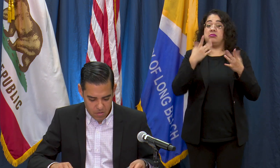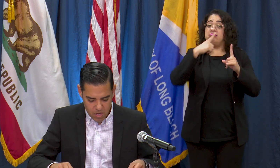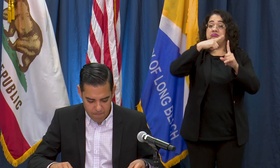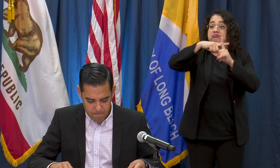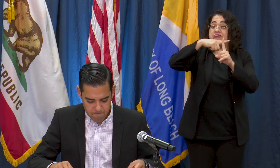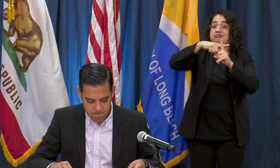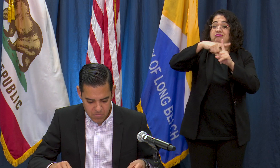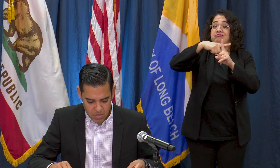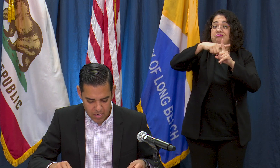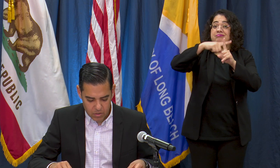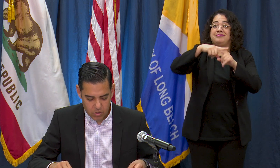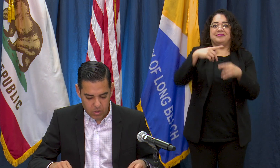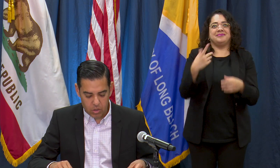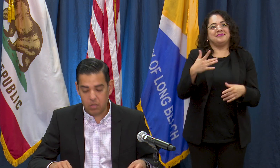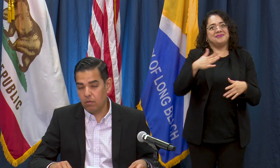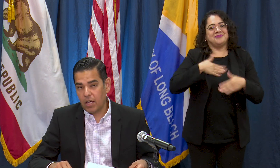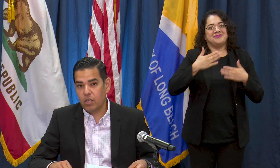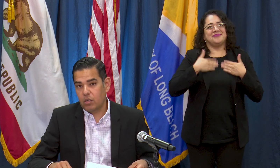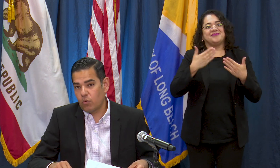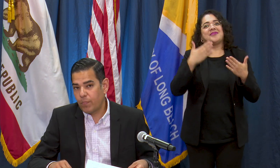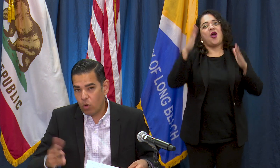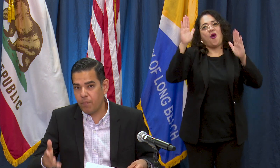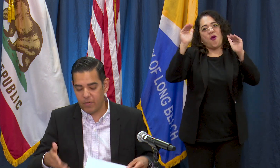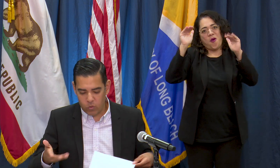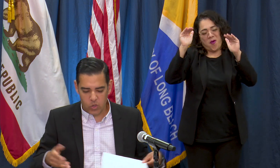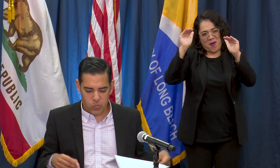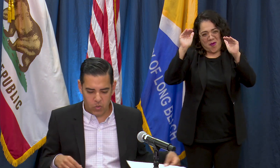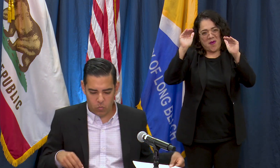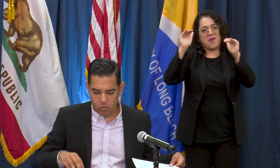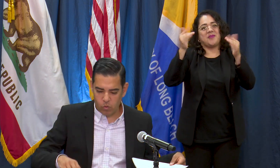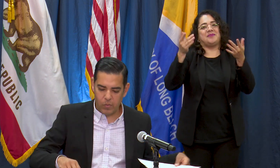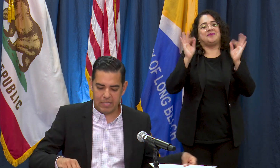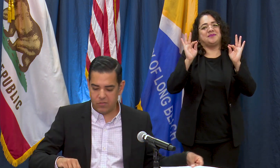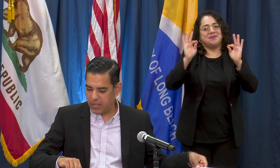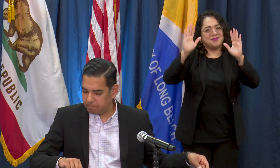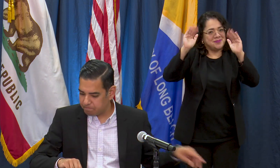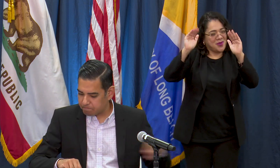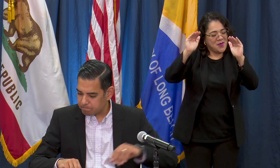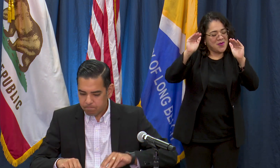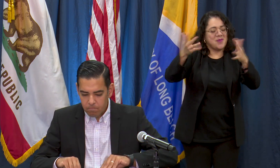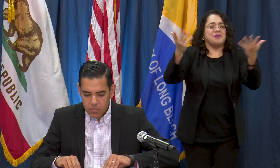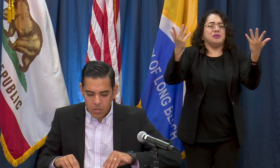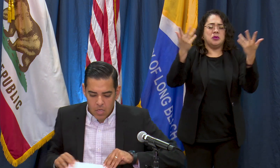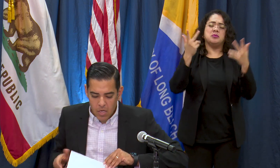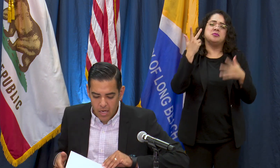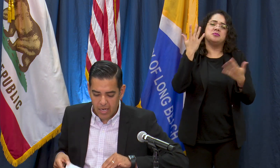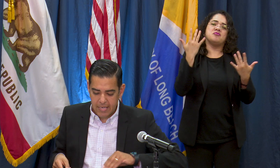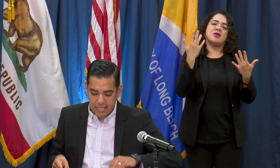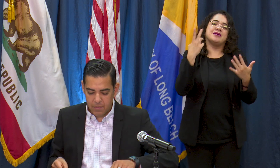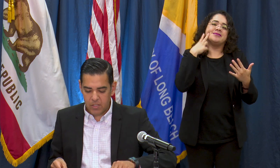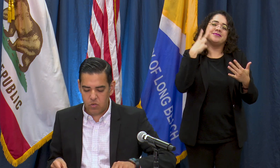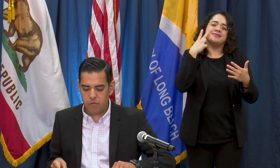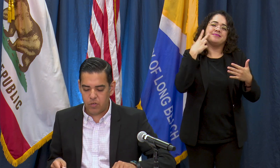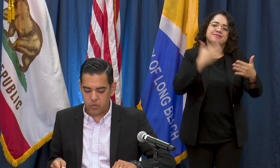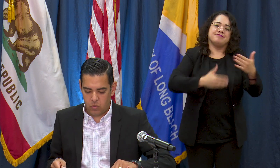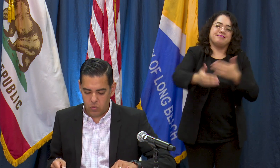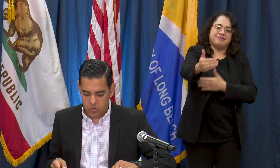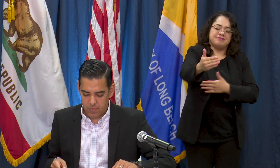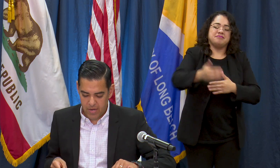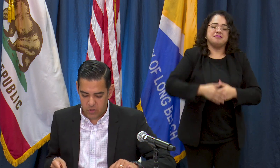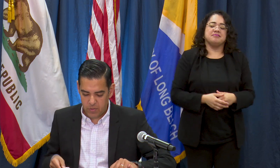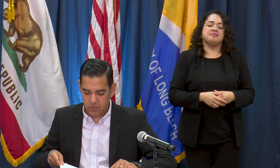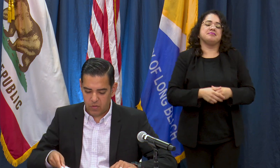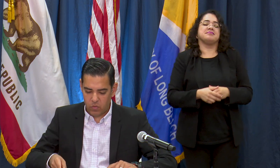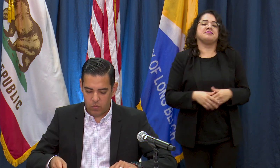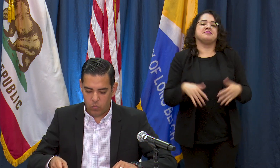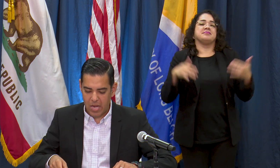have a good report, but of course we'll wait and see. Let me turn over to